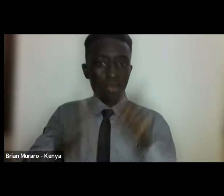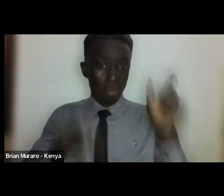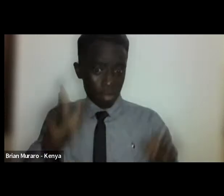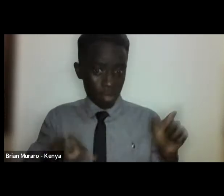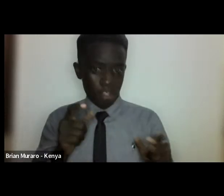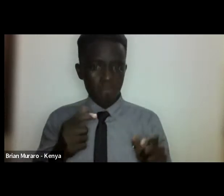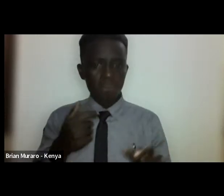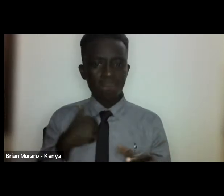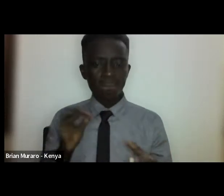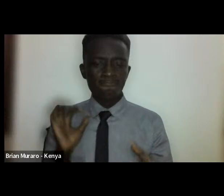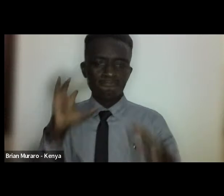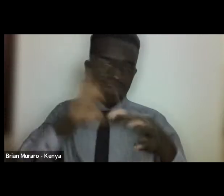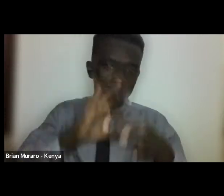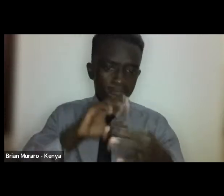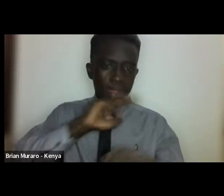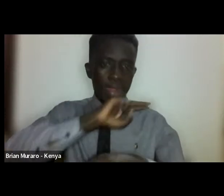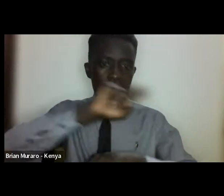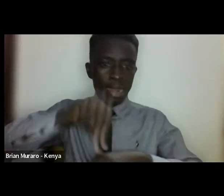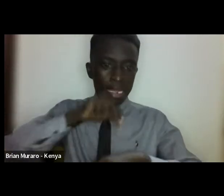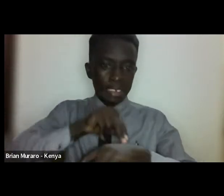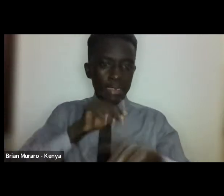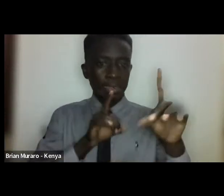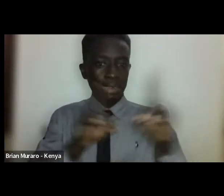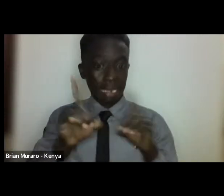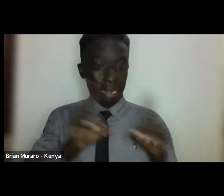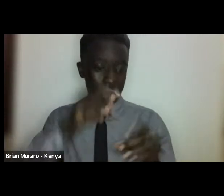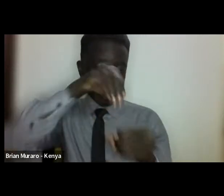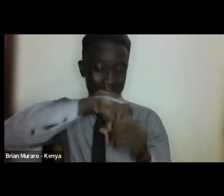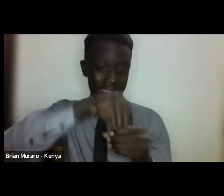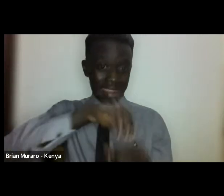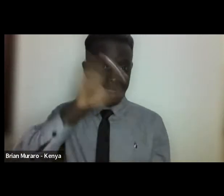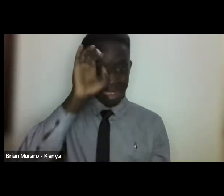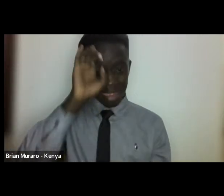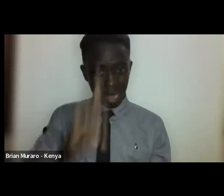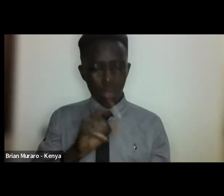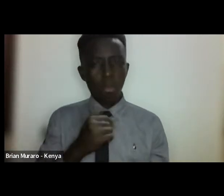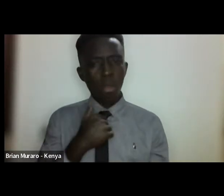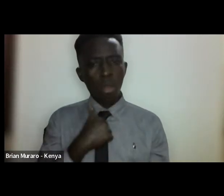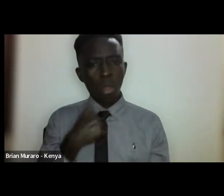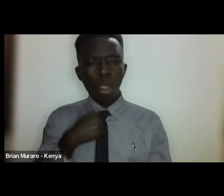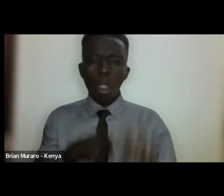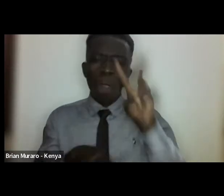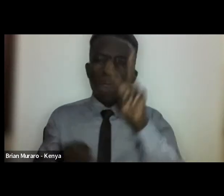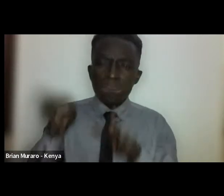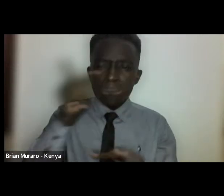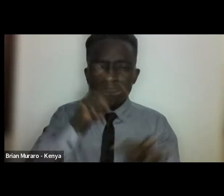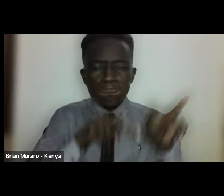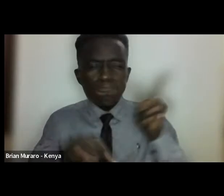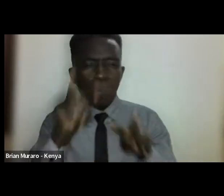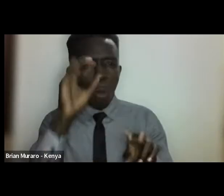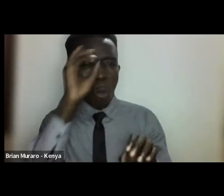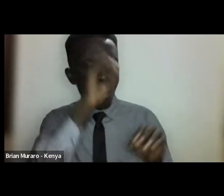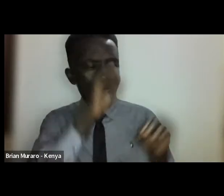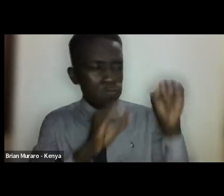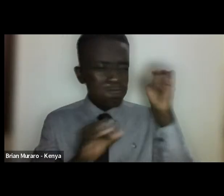education. So I've made some observations, and I've been doing a bit of traveling and